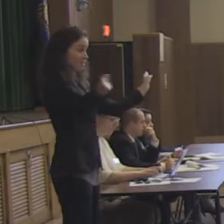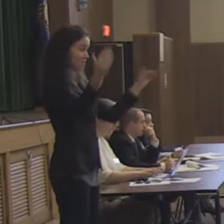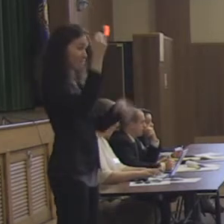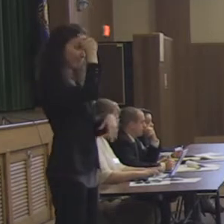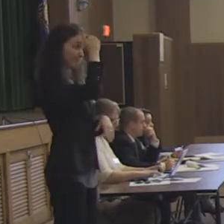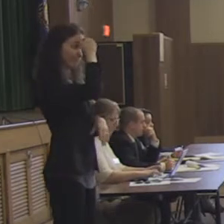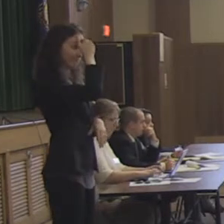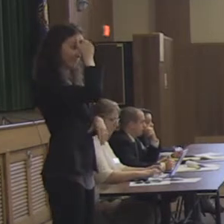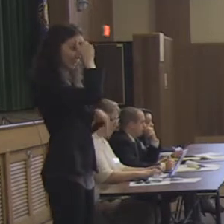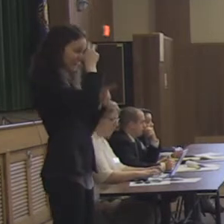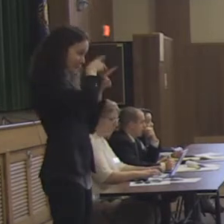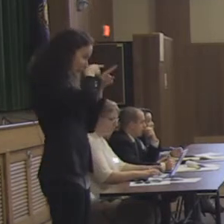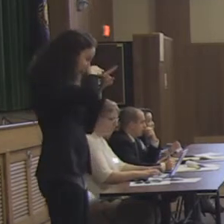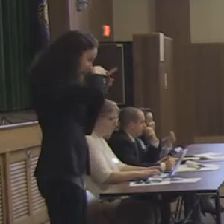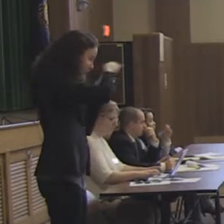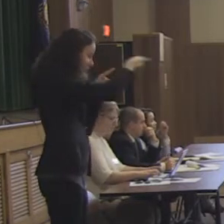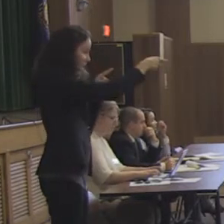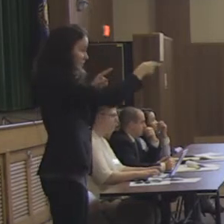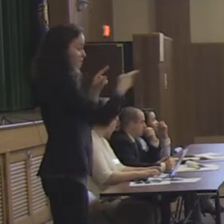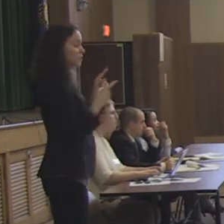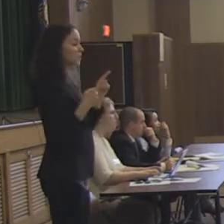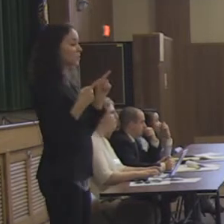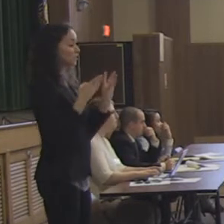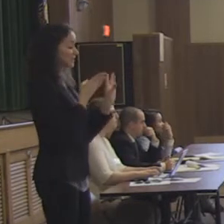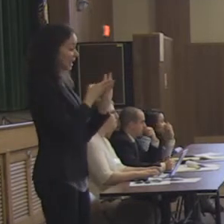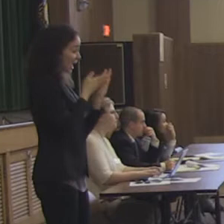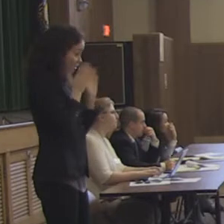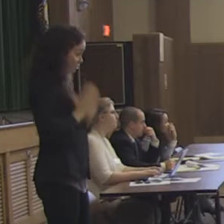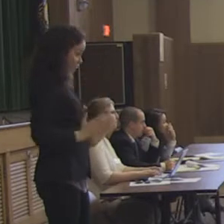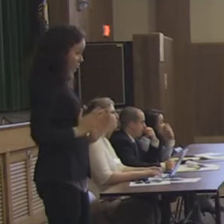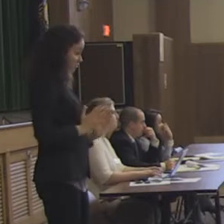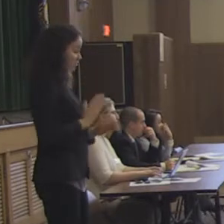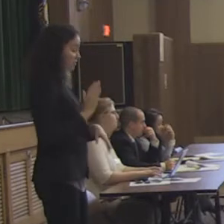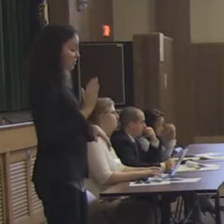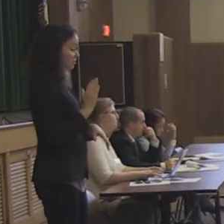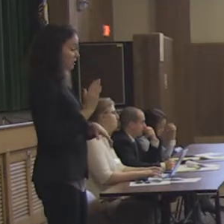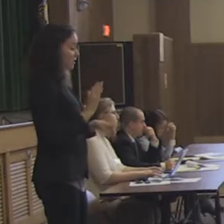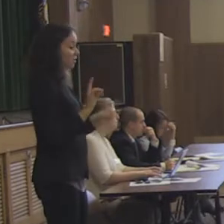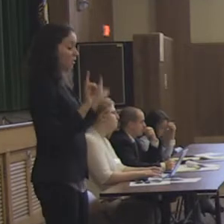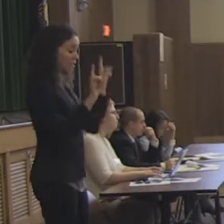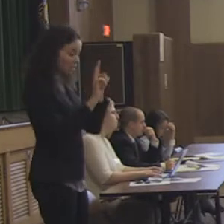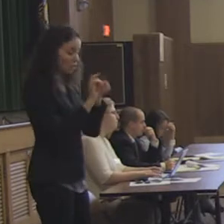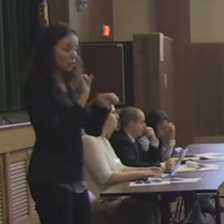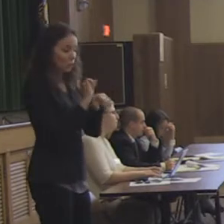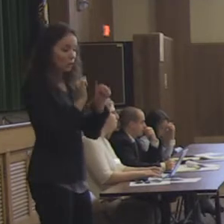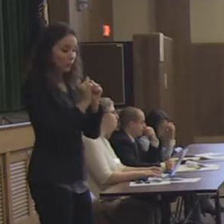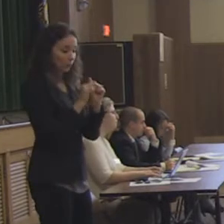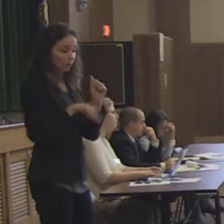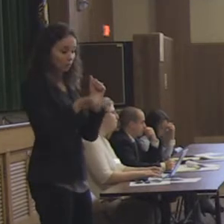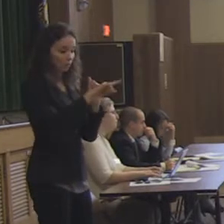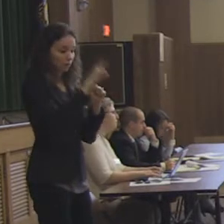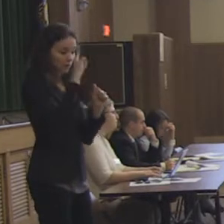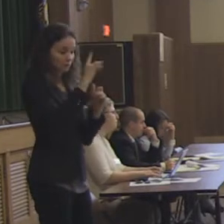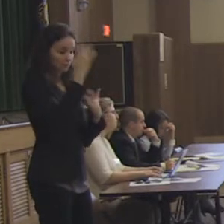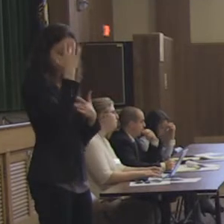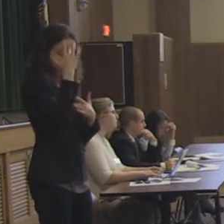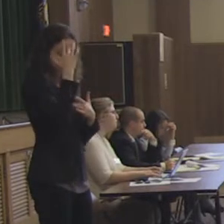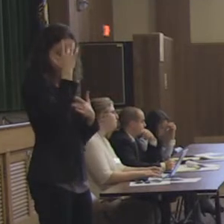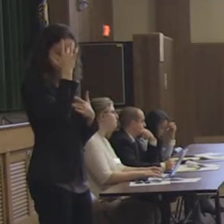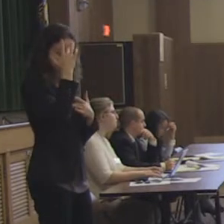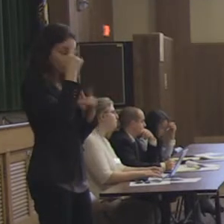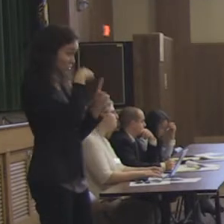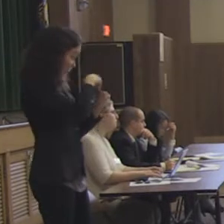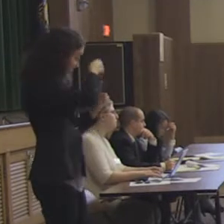that the psychologists, if they're going to work with people with mental health issues, that they